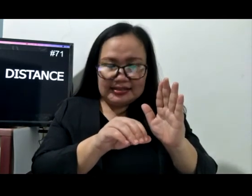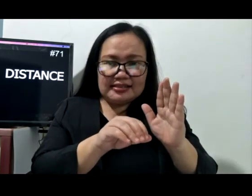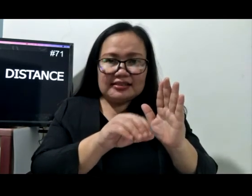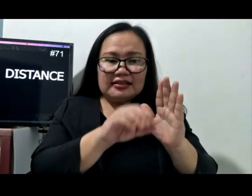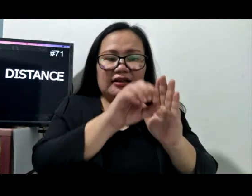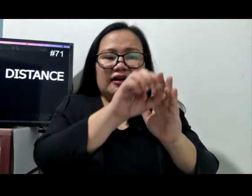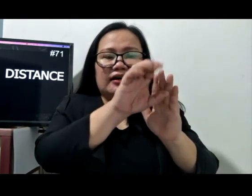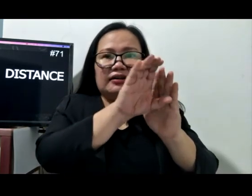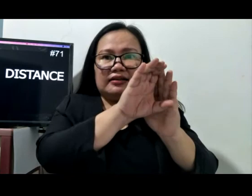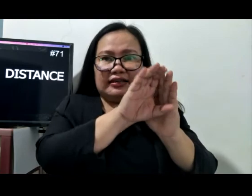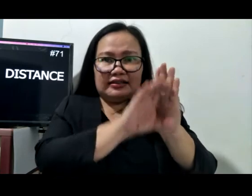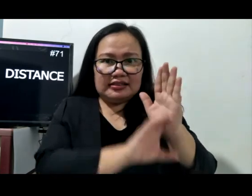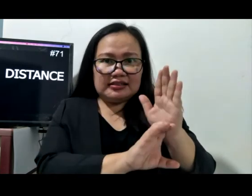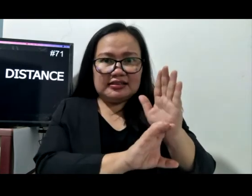ANS, like this.